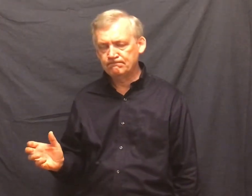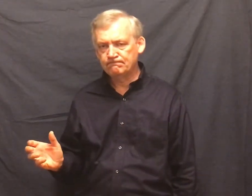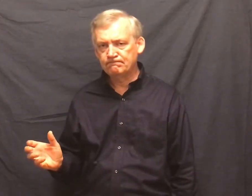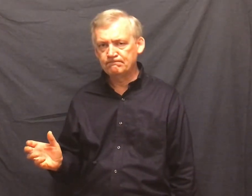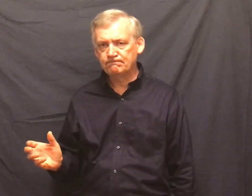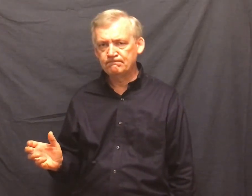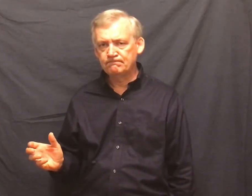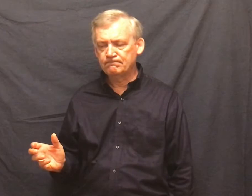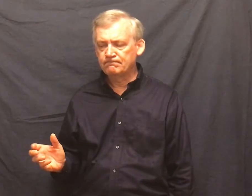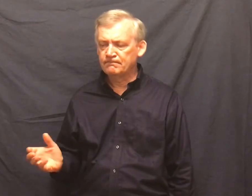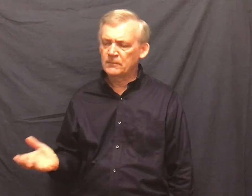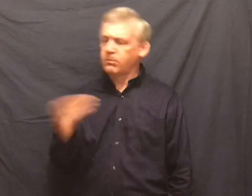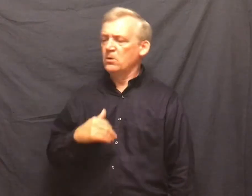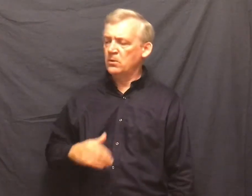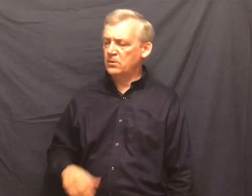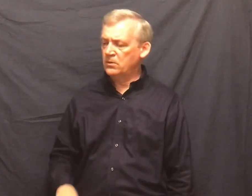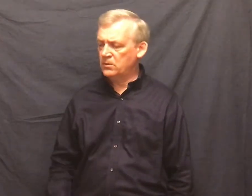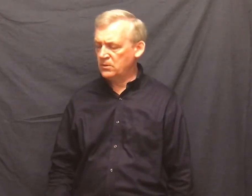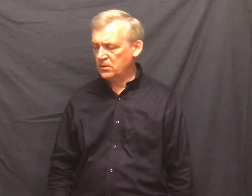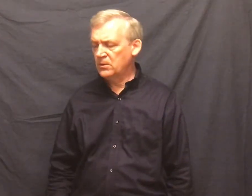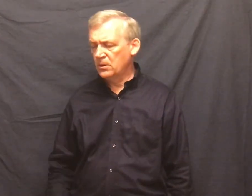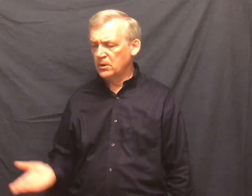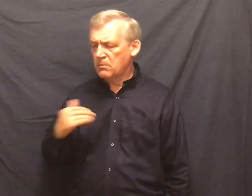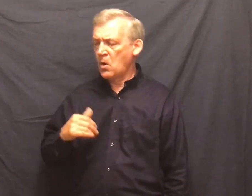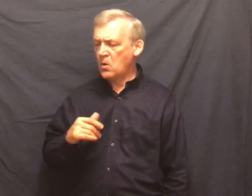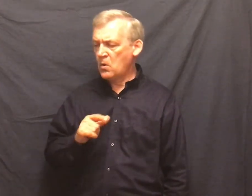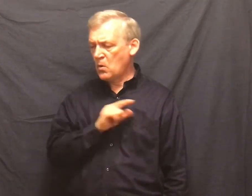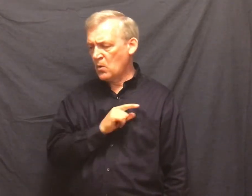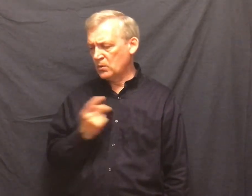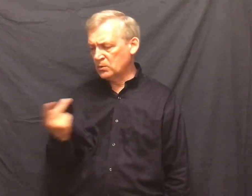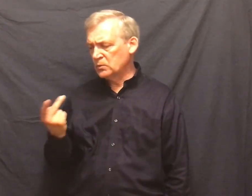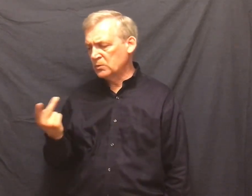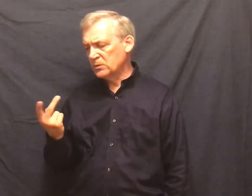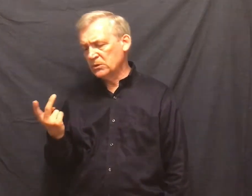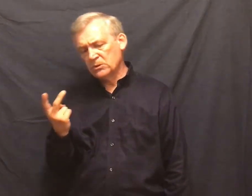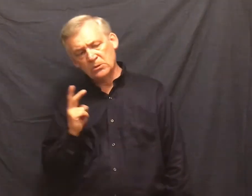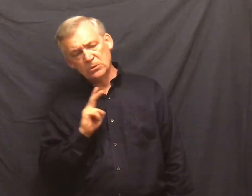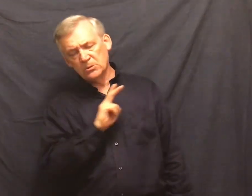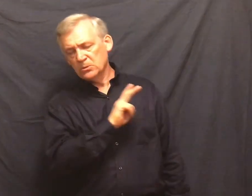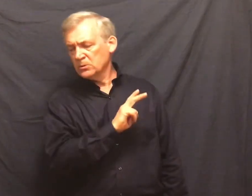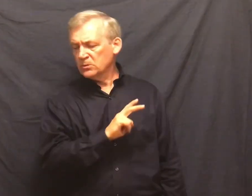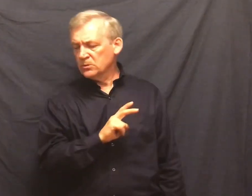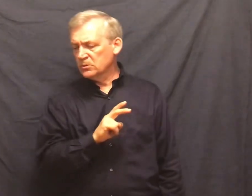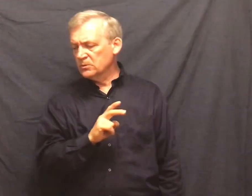Come on, George. Me and you will go in and get a drink.